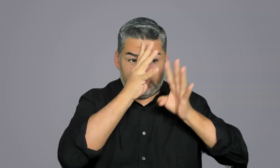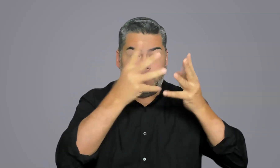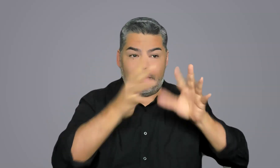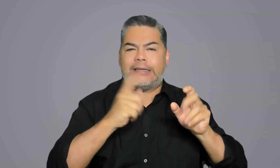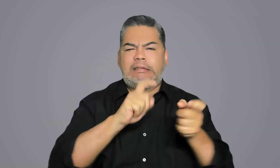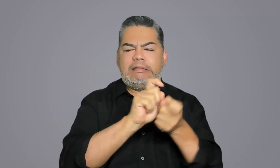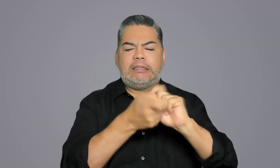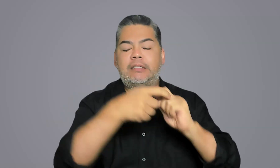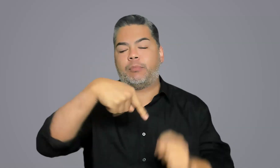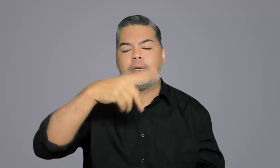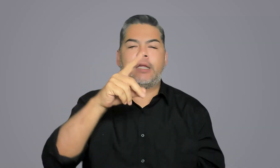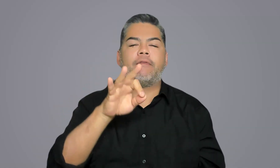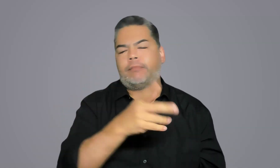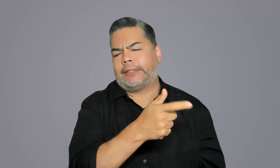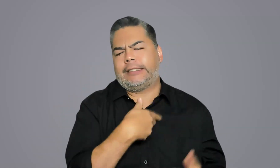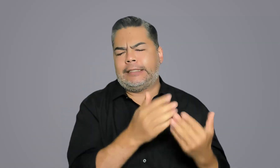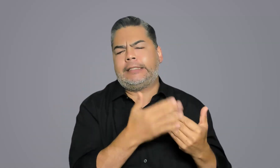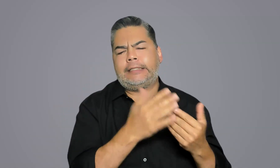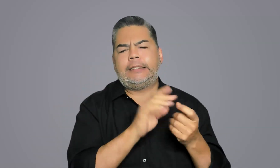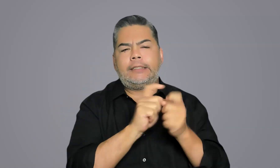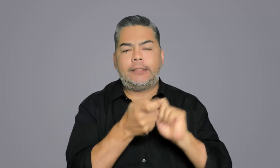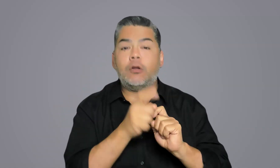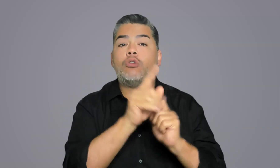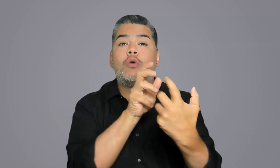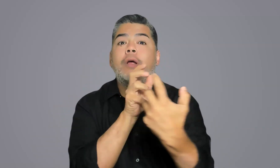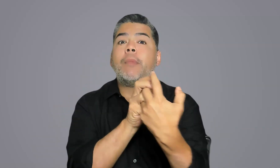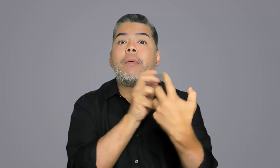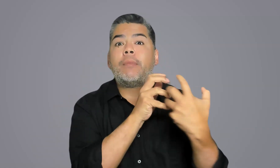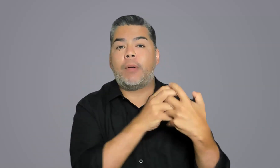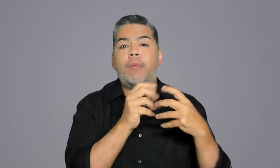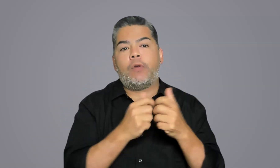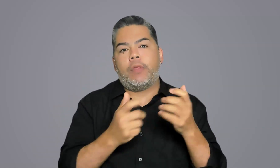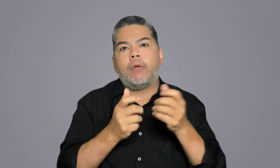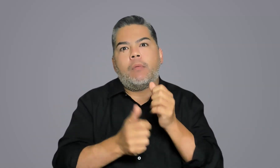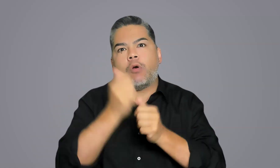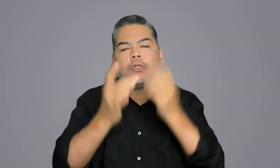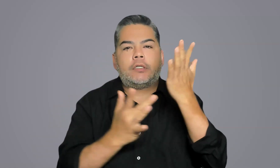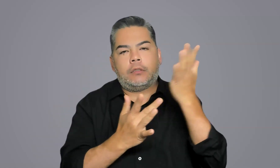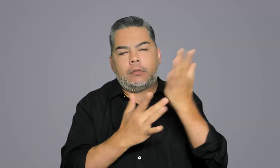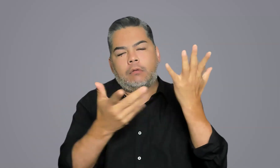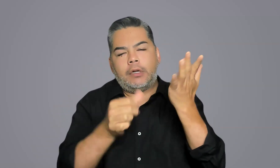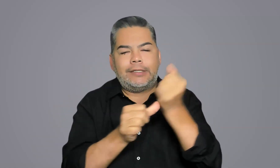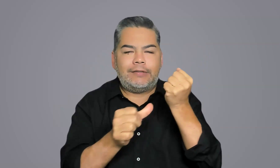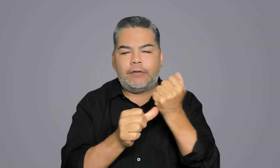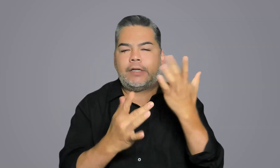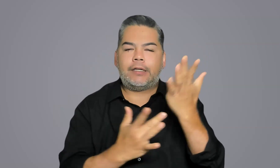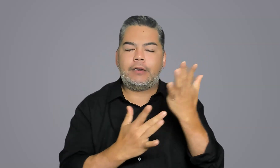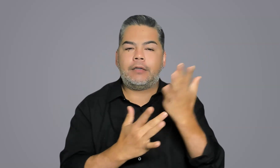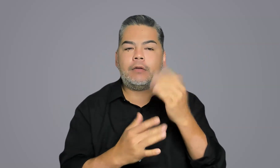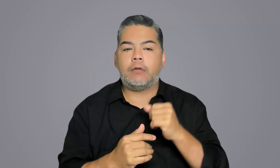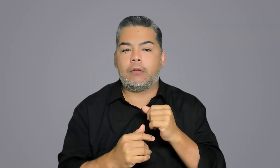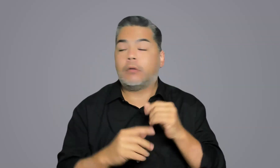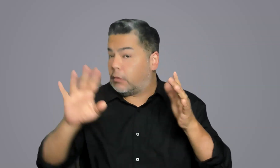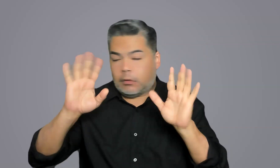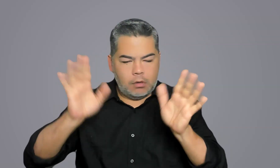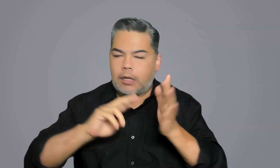they tend to be more compatible and useful with assistive technology. It's not to say you can't use any kind of assistive tech with the other